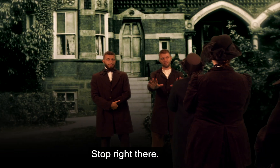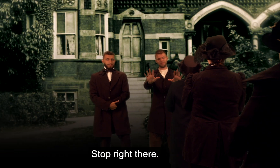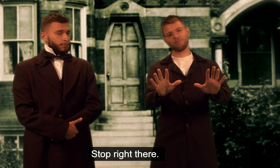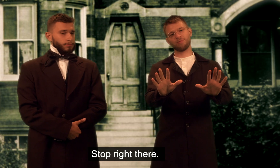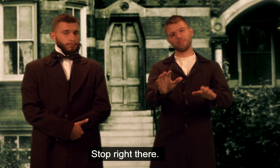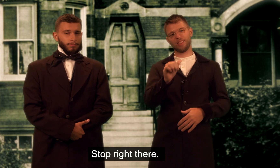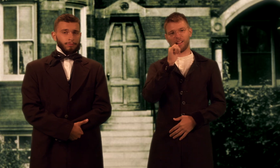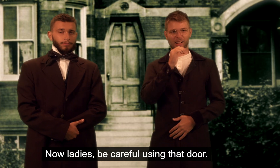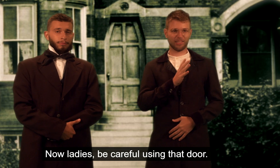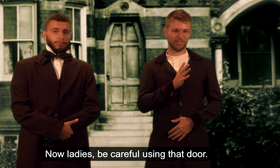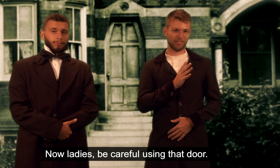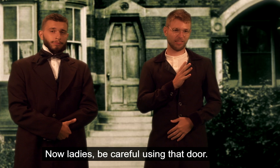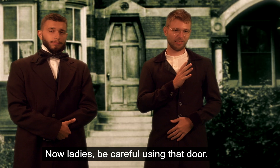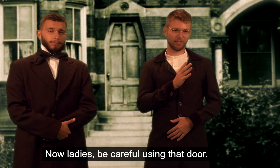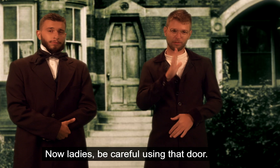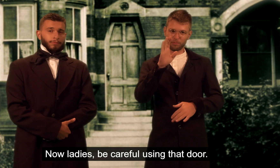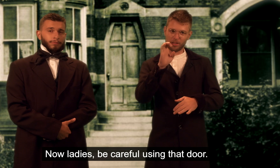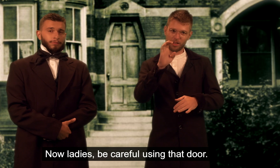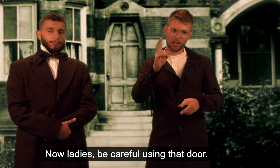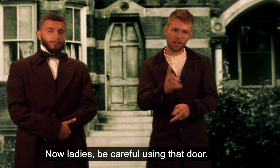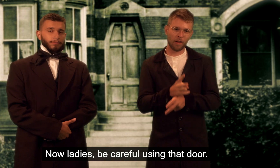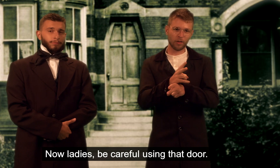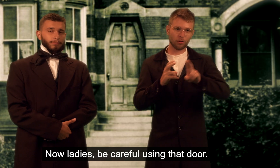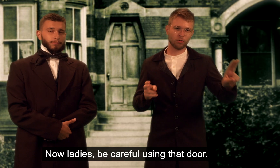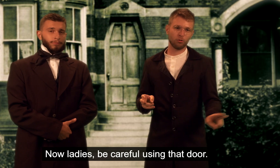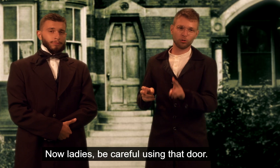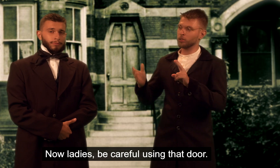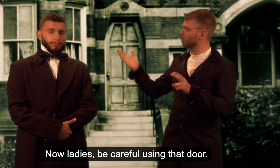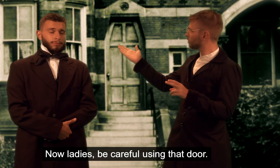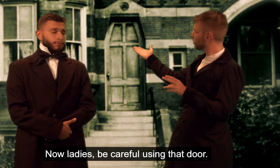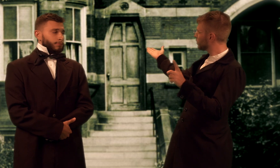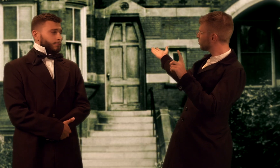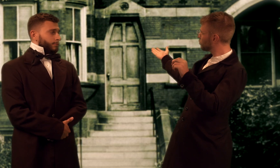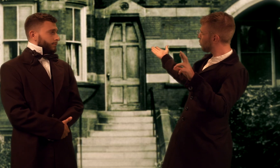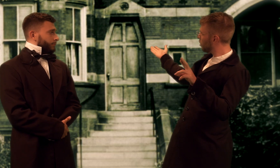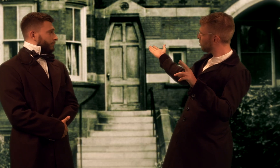Stop right there. Now, ladies, be careful using that door.